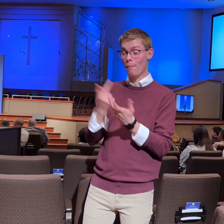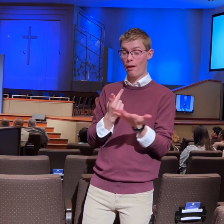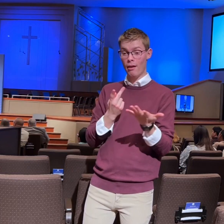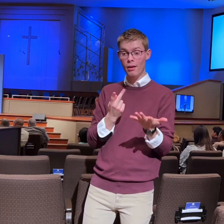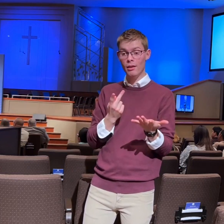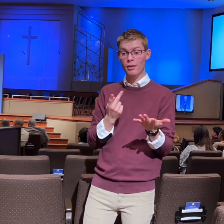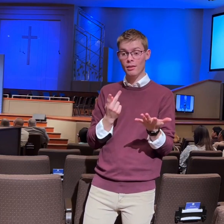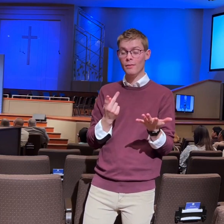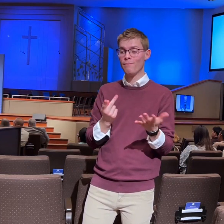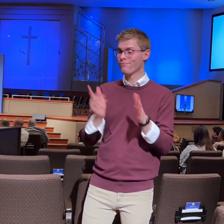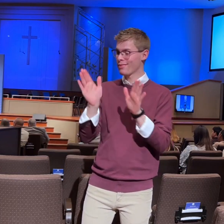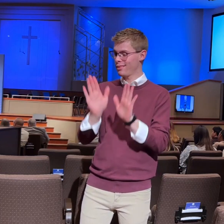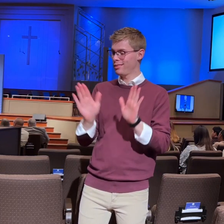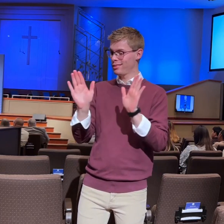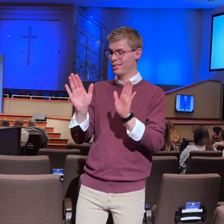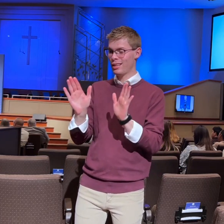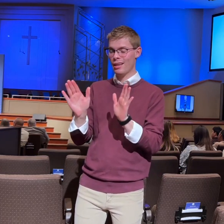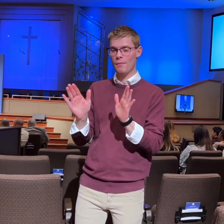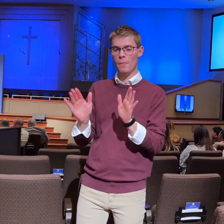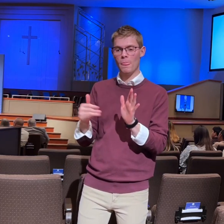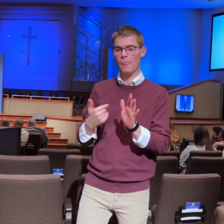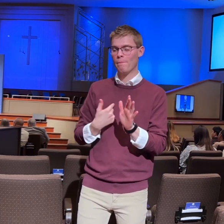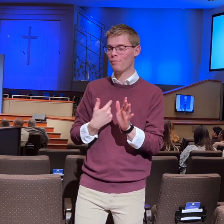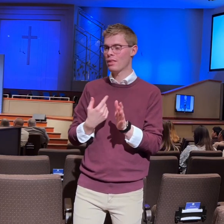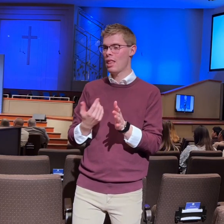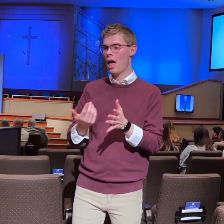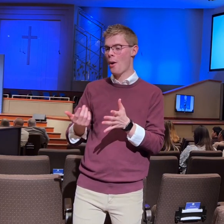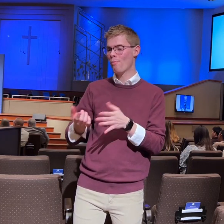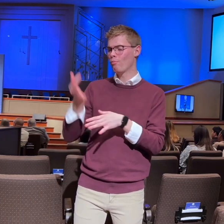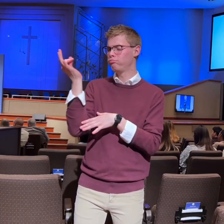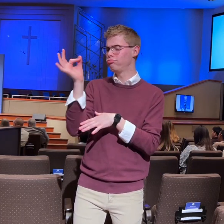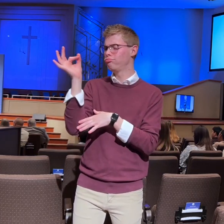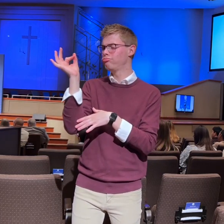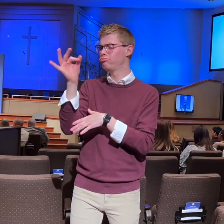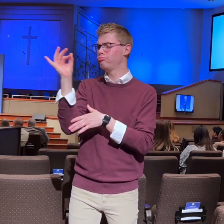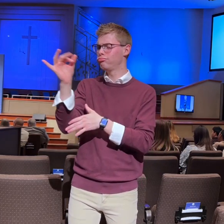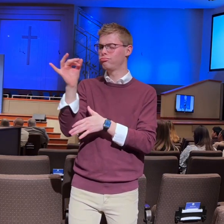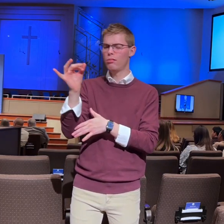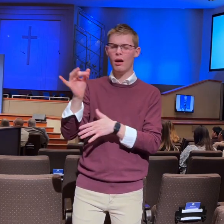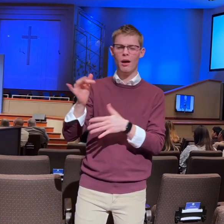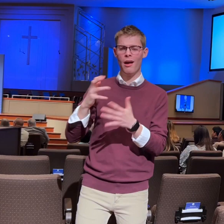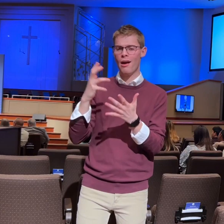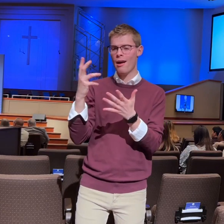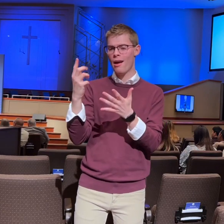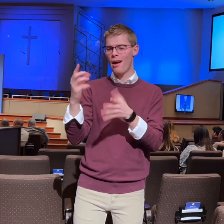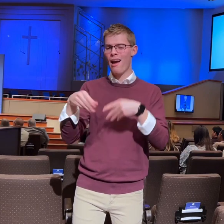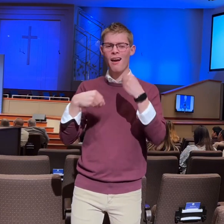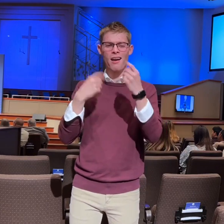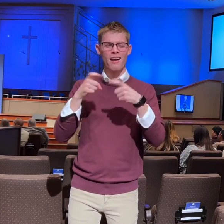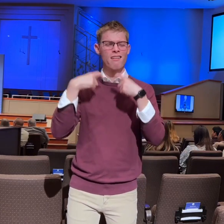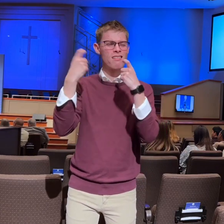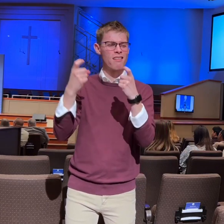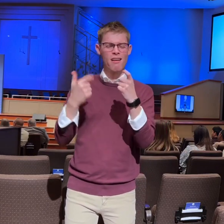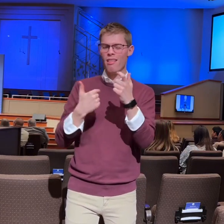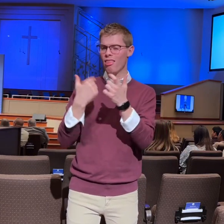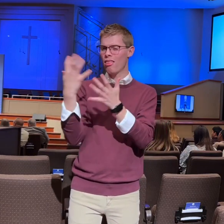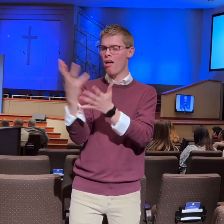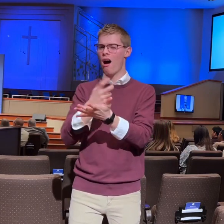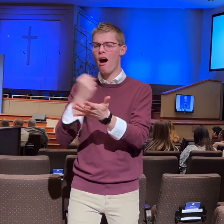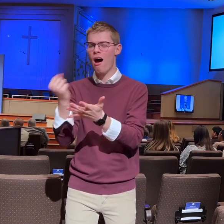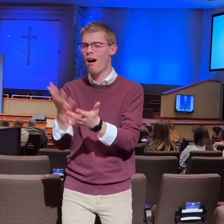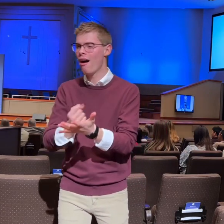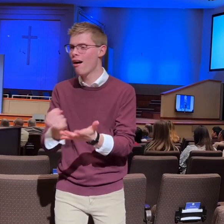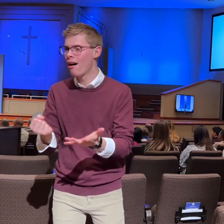and it was on a Sunday when I was preaching just straight on giving, tithing and offerings and such, and he just sat there and